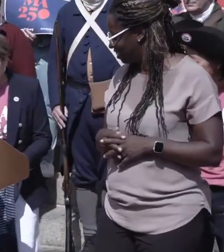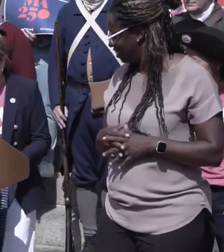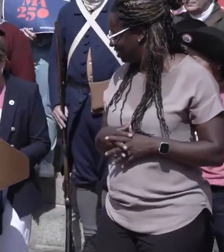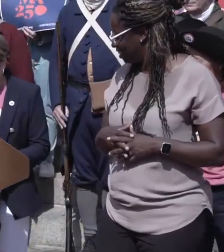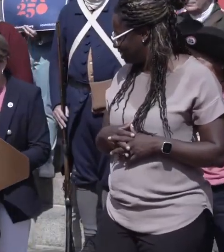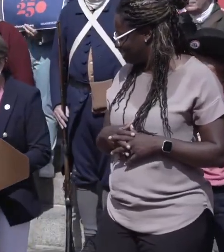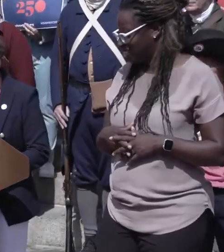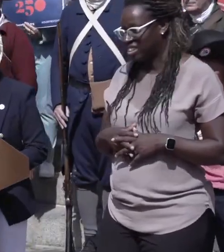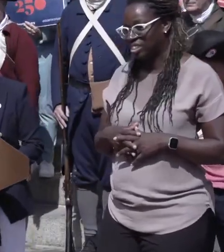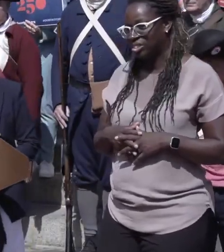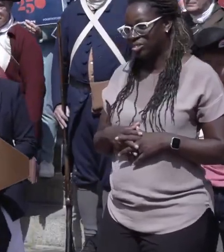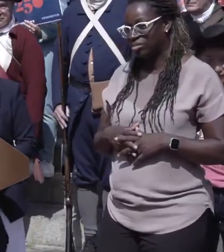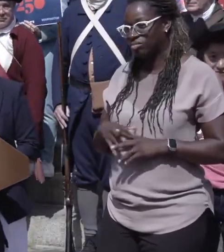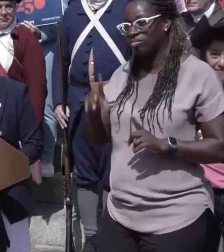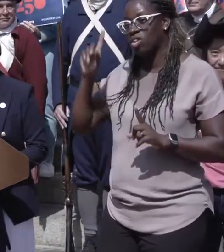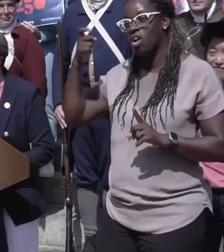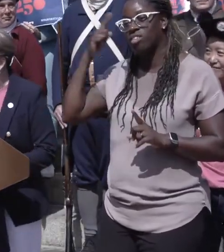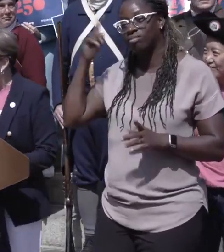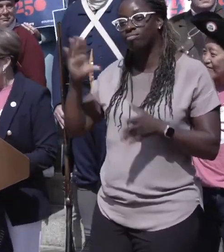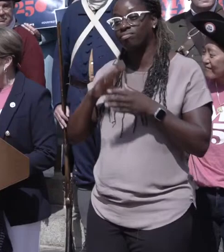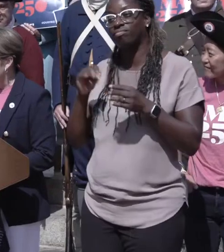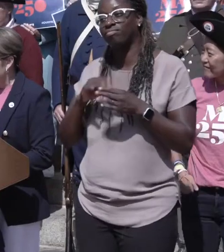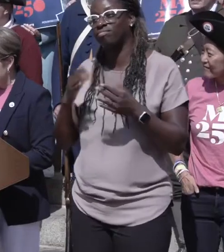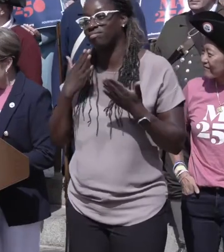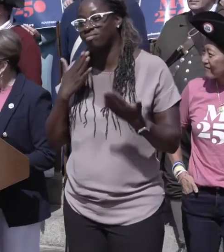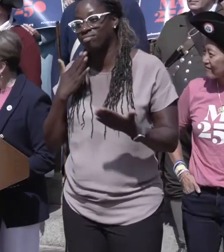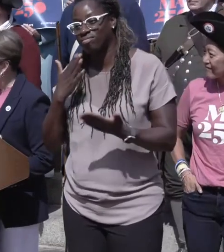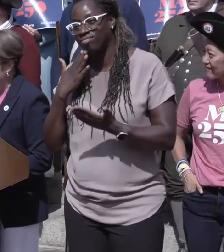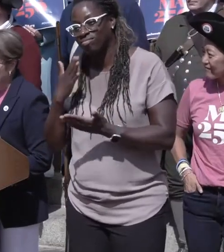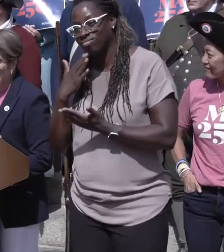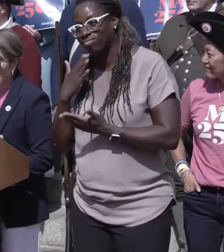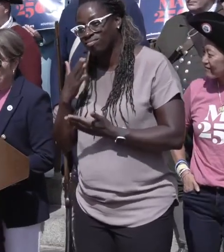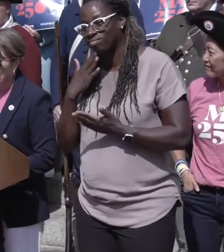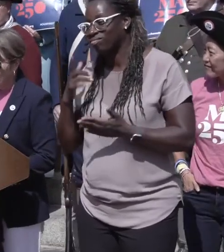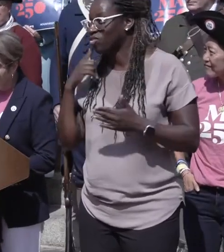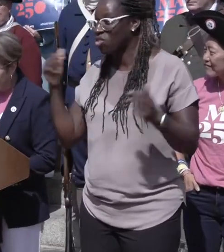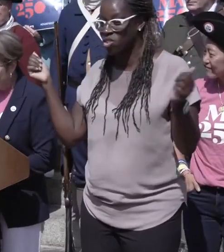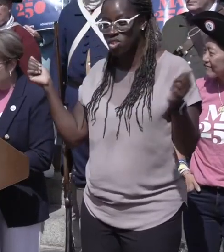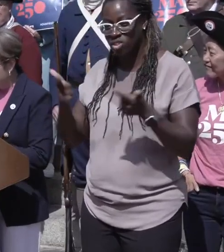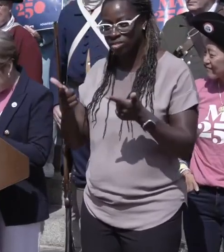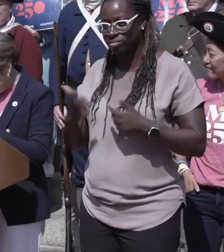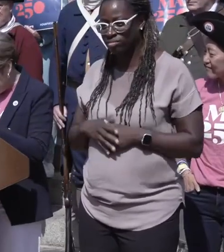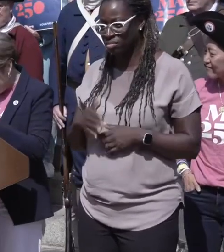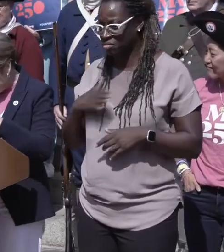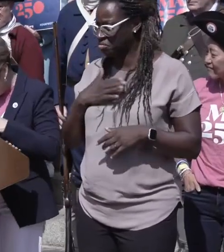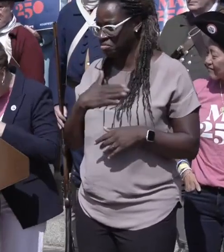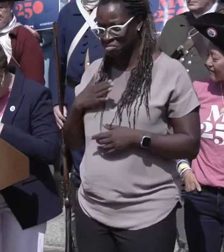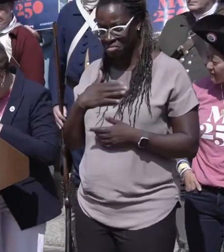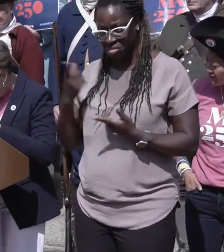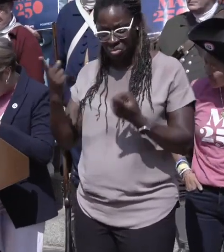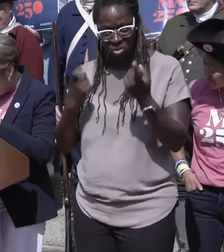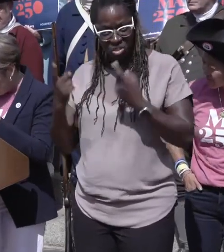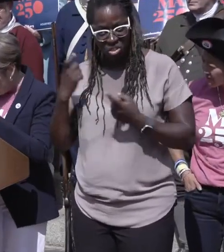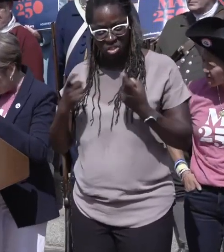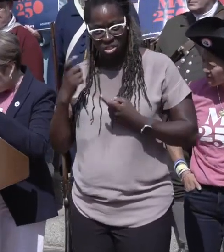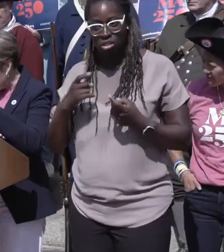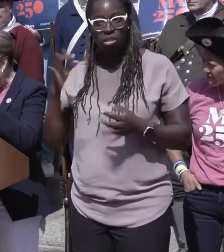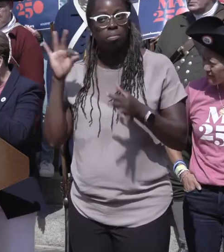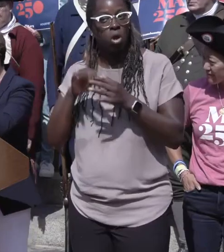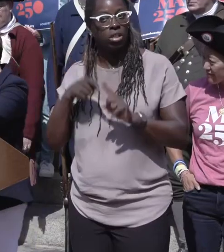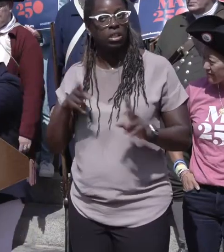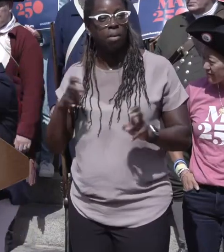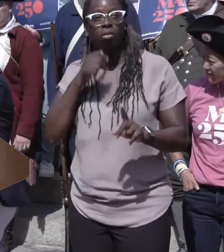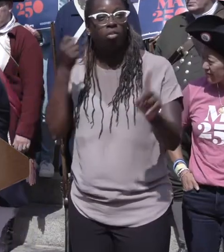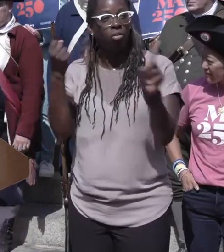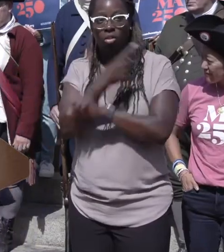Thank you so much, Secretary. Thanks, everybody. We're happy to take any questions on topic. And, we just wanted